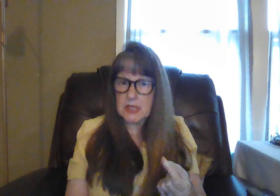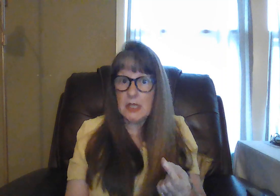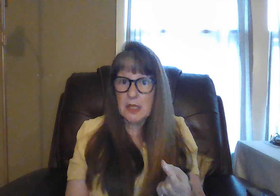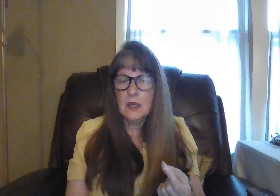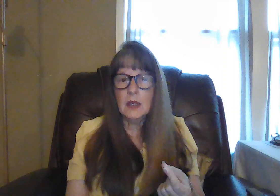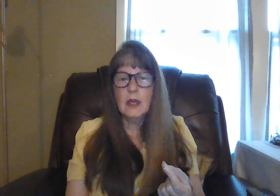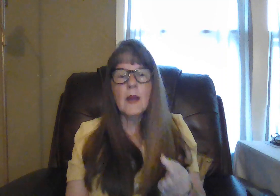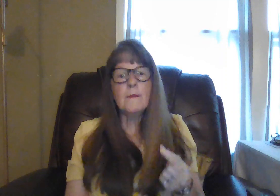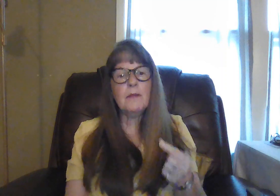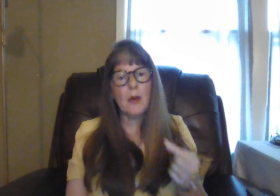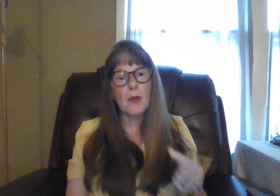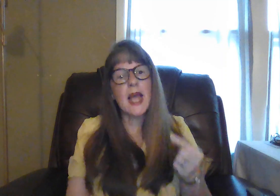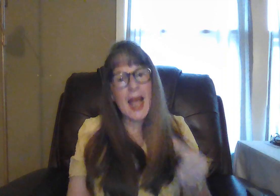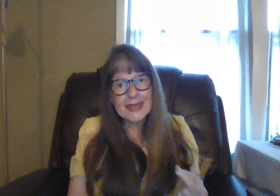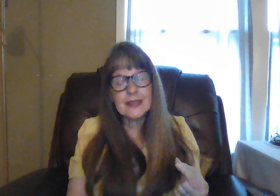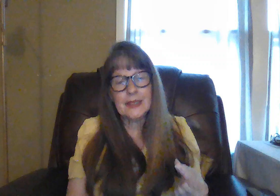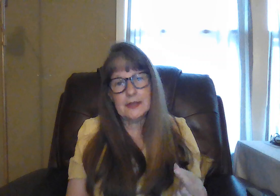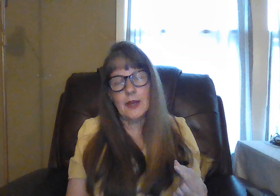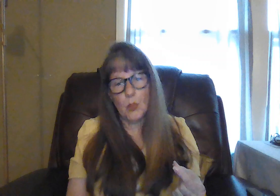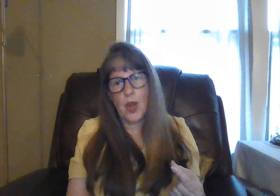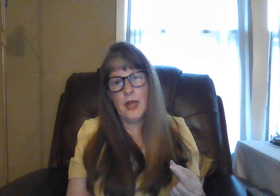electricity, but if I was asking someone